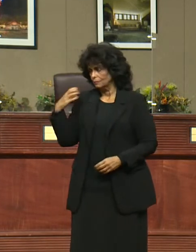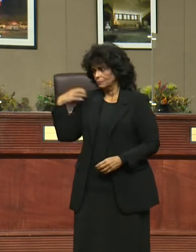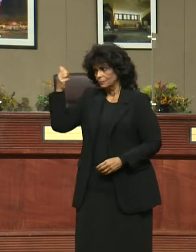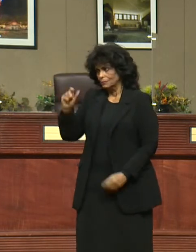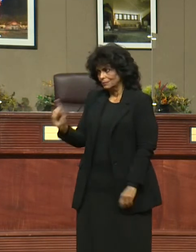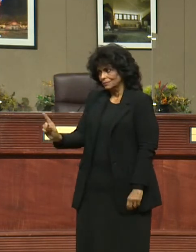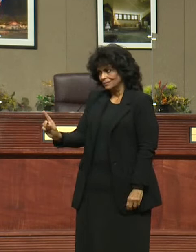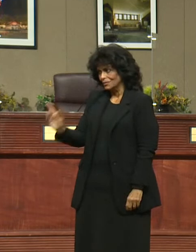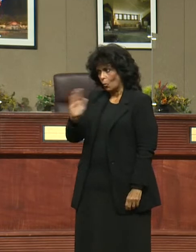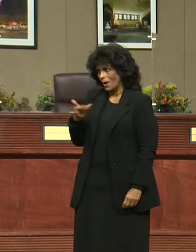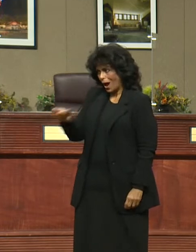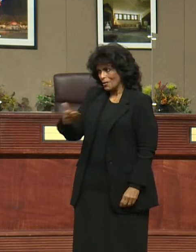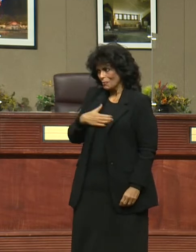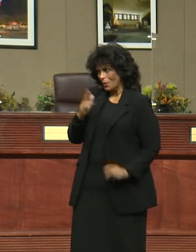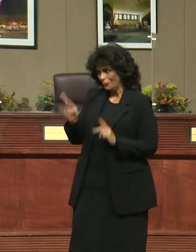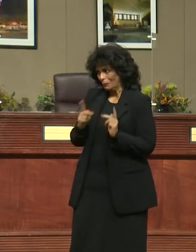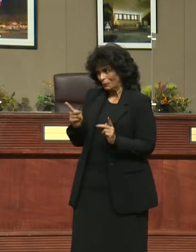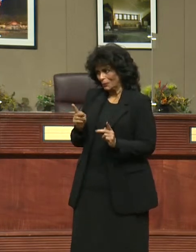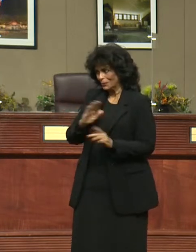never talk to you again.